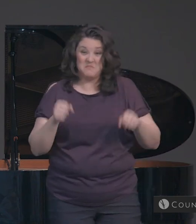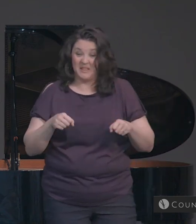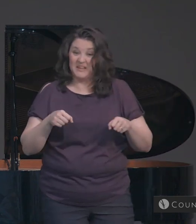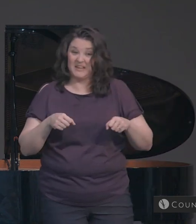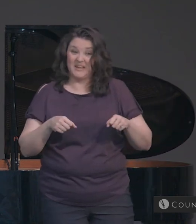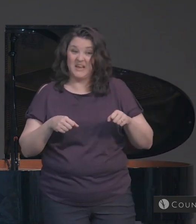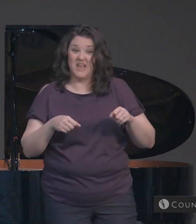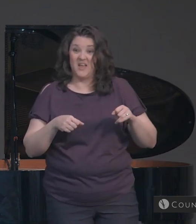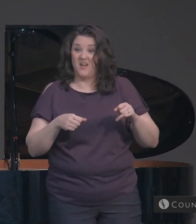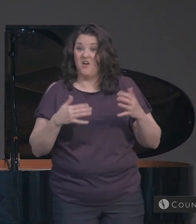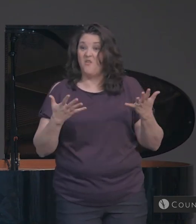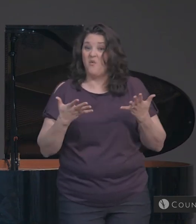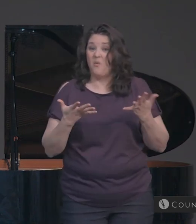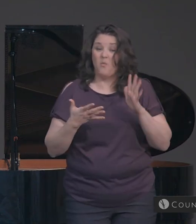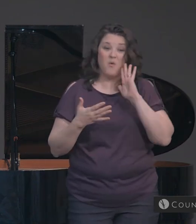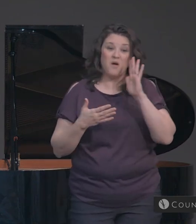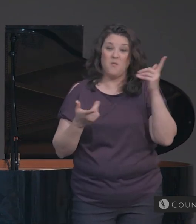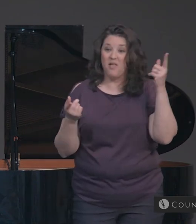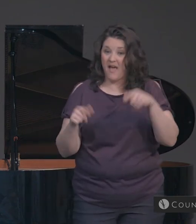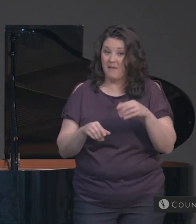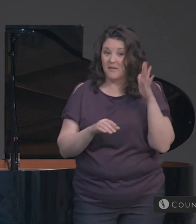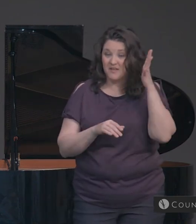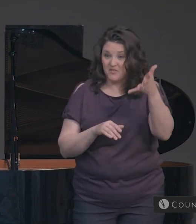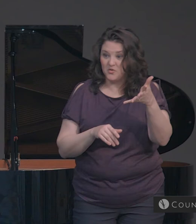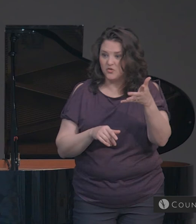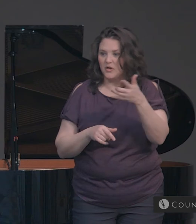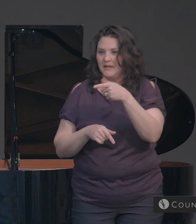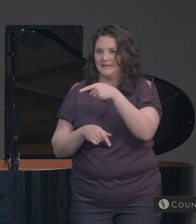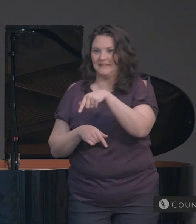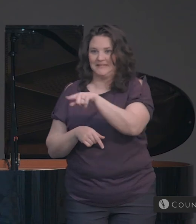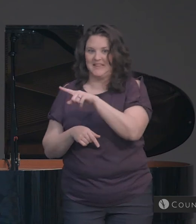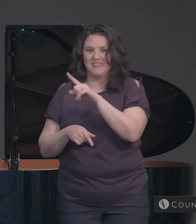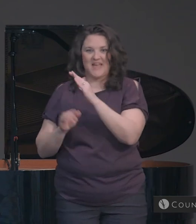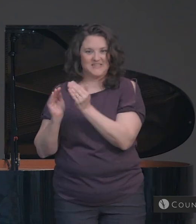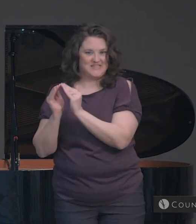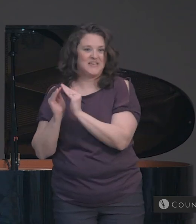called to recognize. They're being called to recognize that